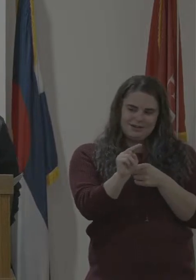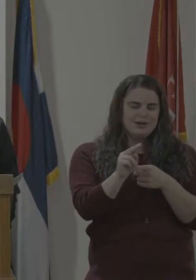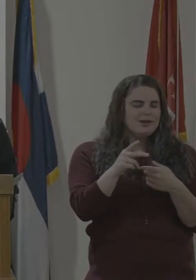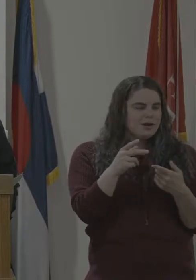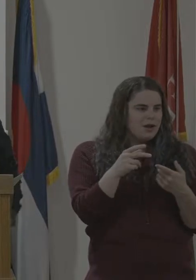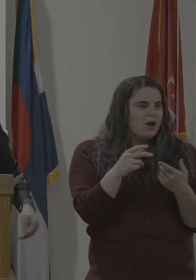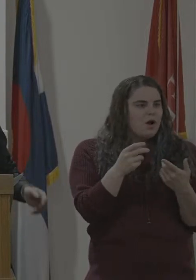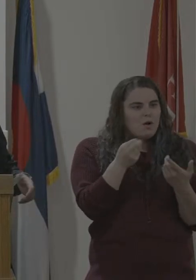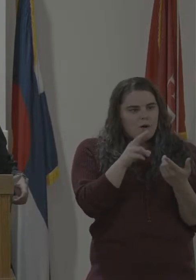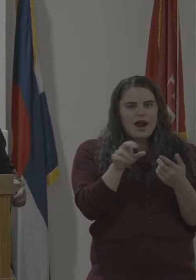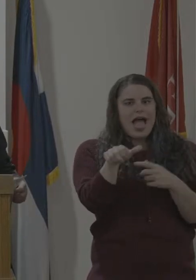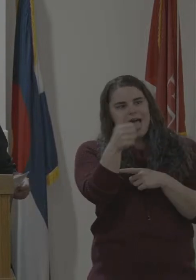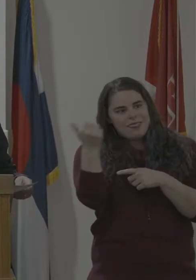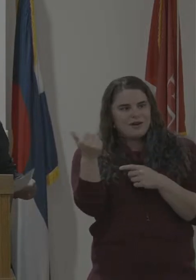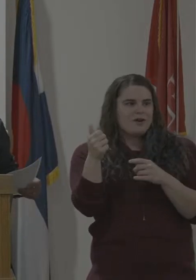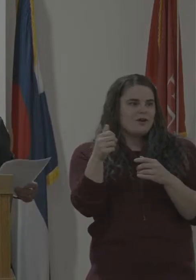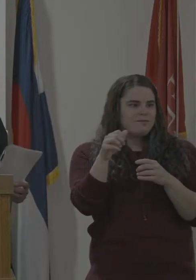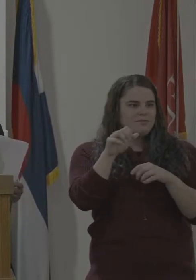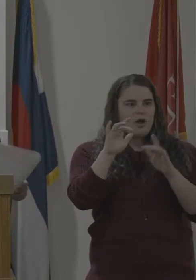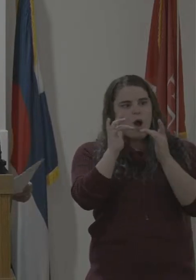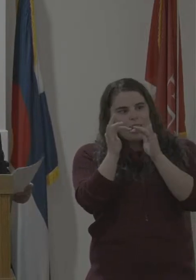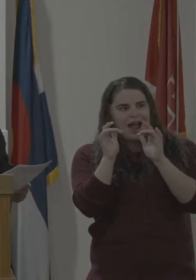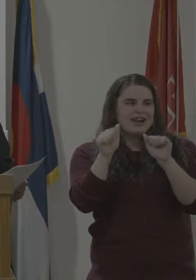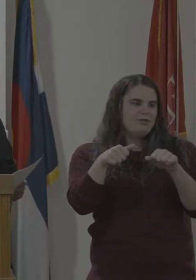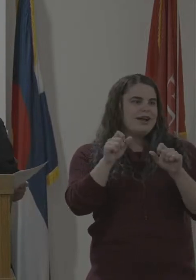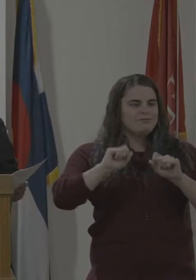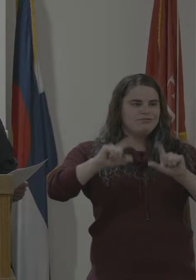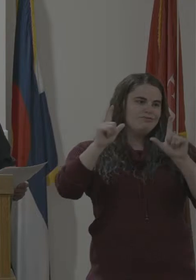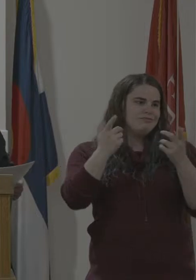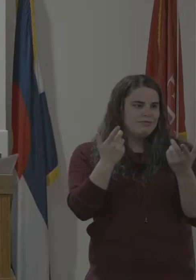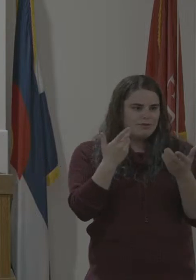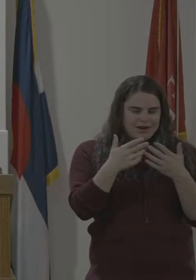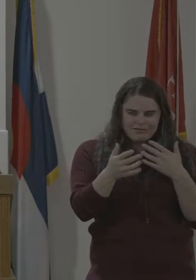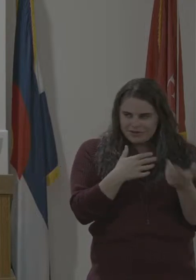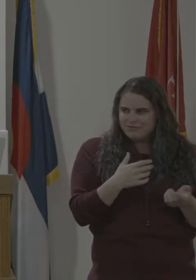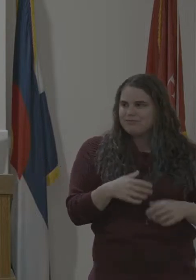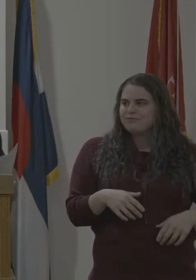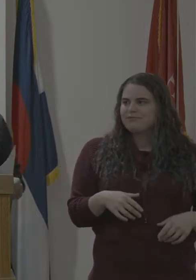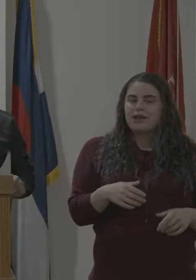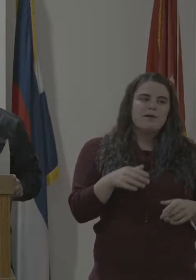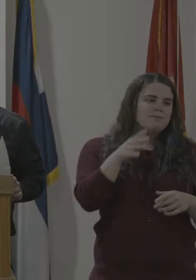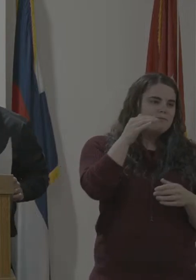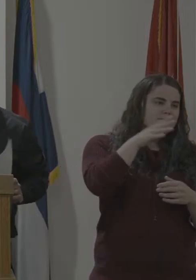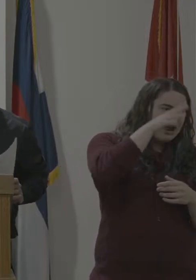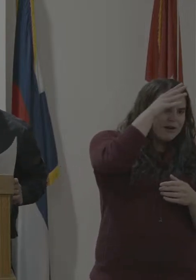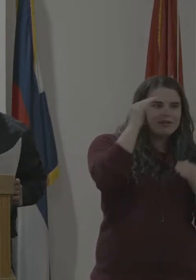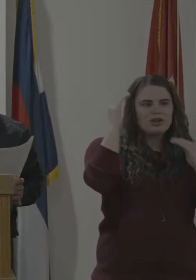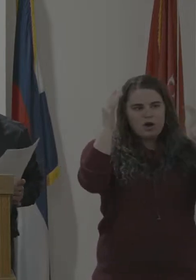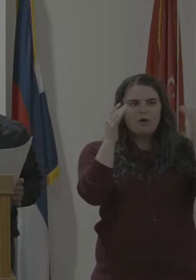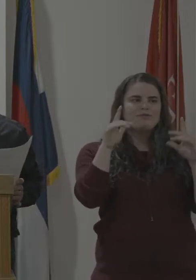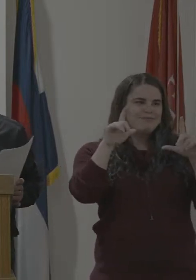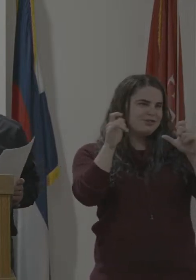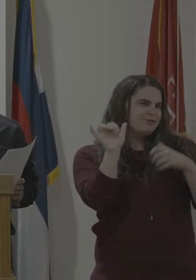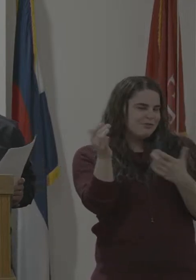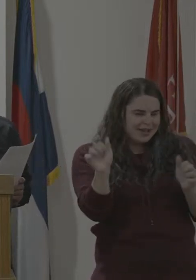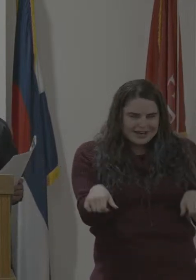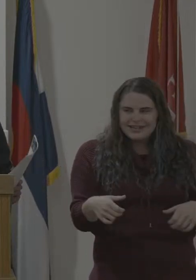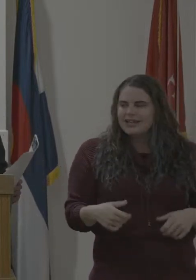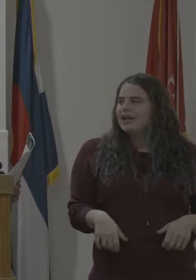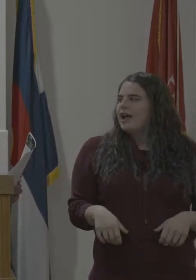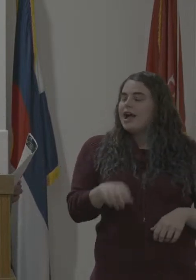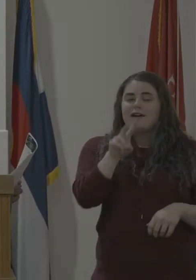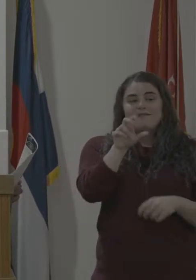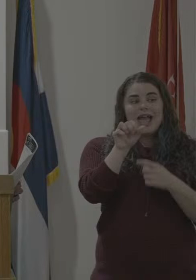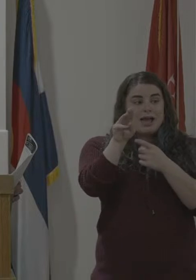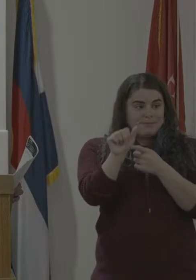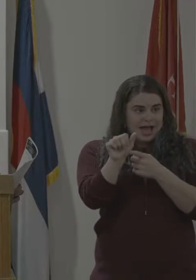yours as well. You cannot have enough pictures of yourselves. So just a little bit about VAMA, Visual, Audio, and